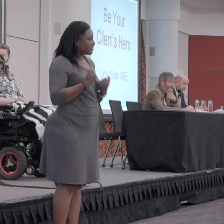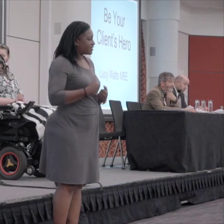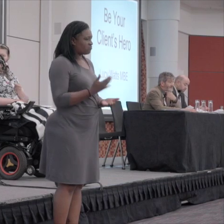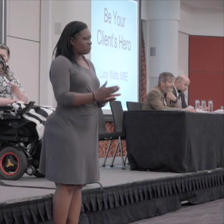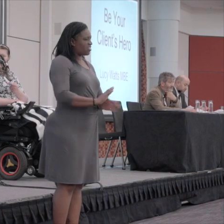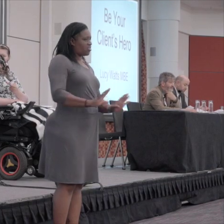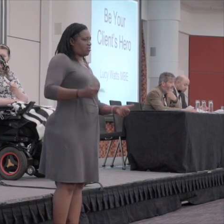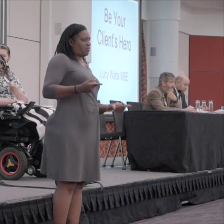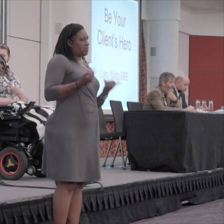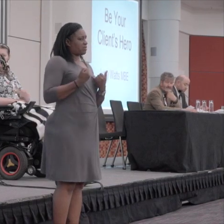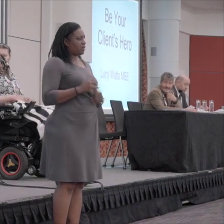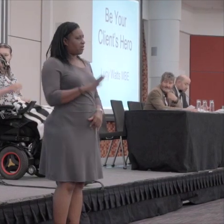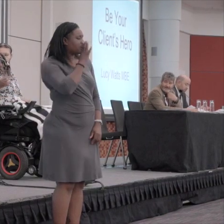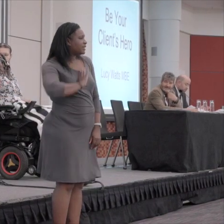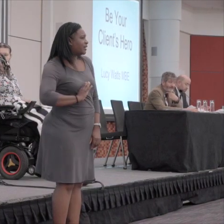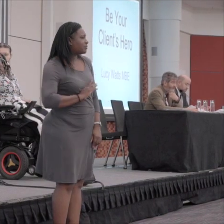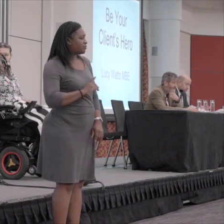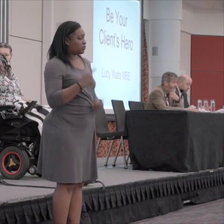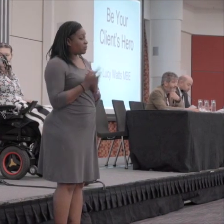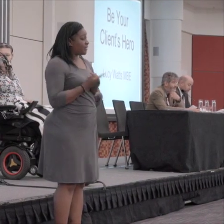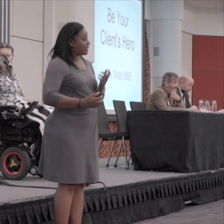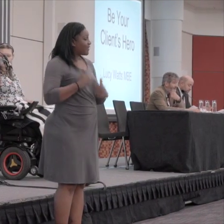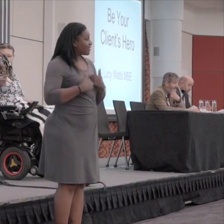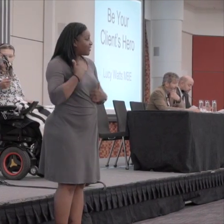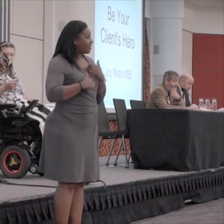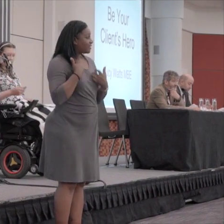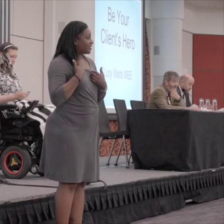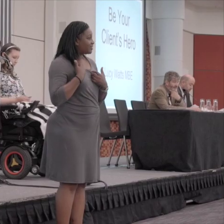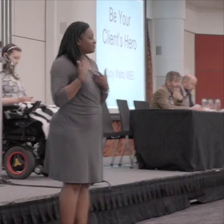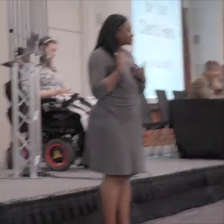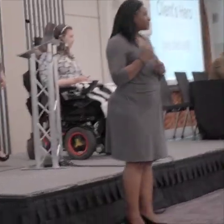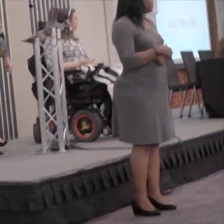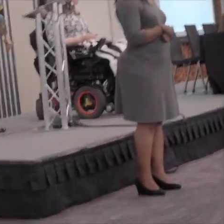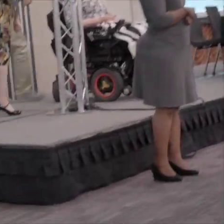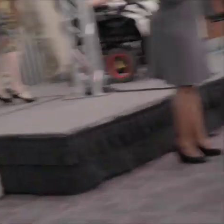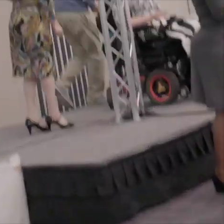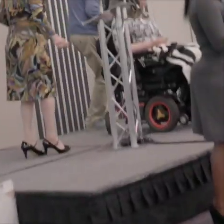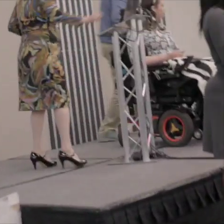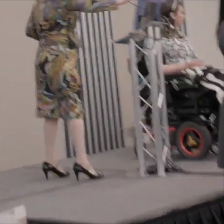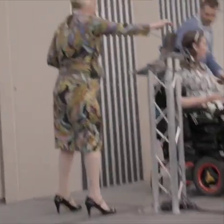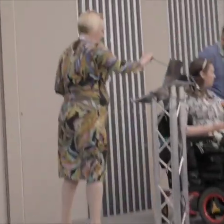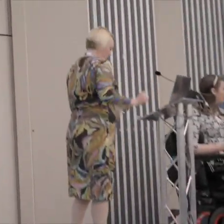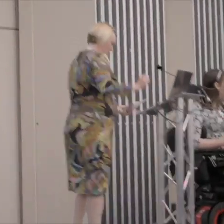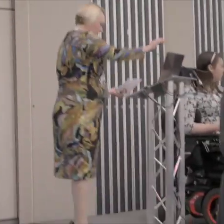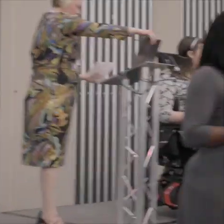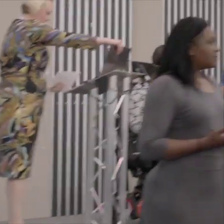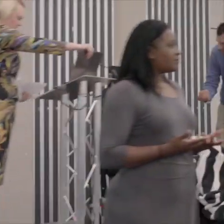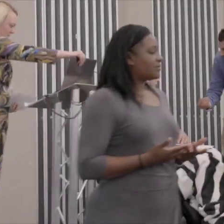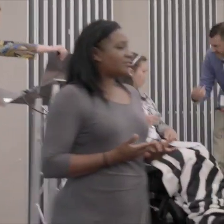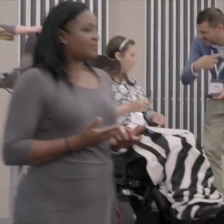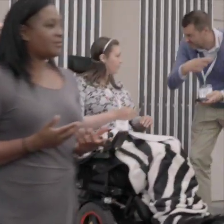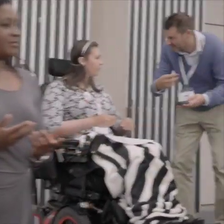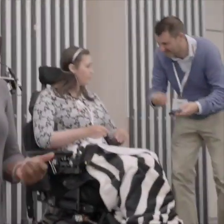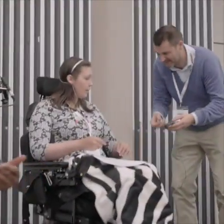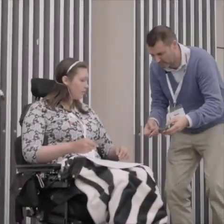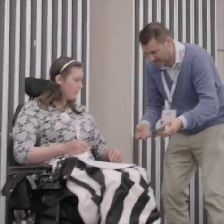not something of misery, but something exciting and thrilling in lots of ways. And it's